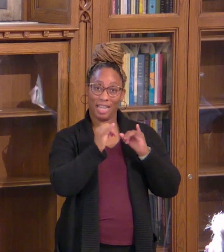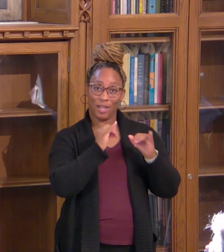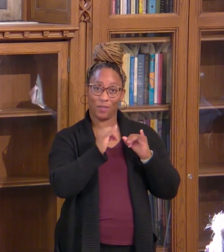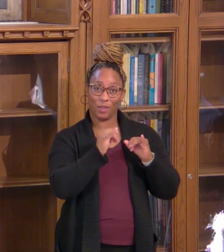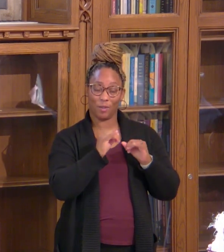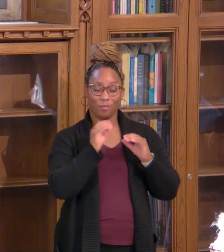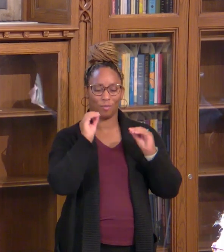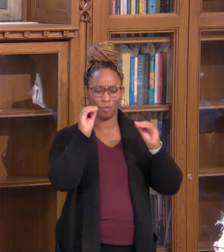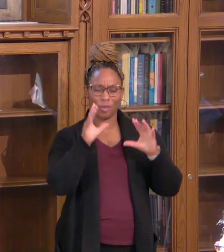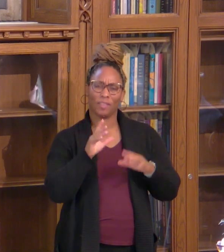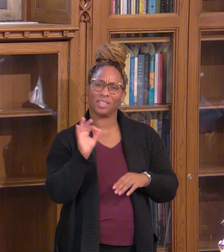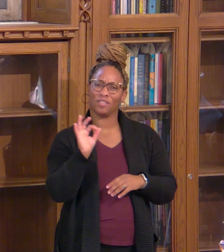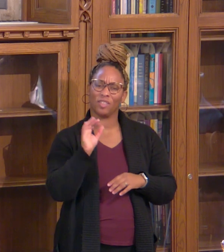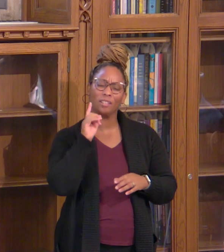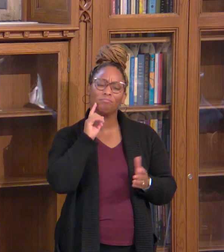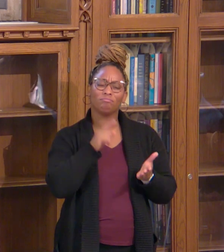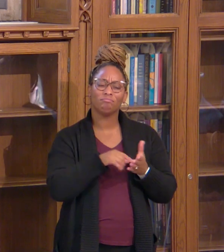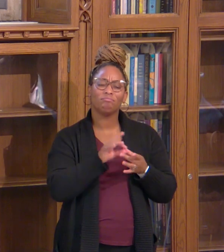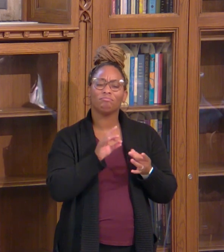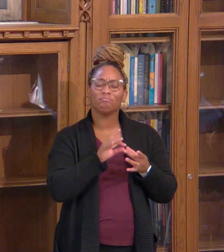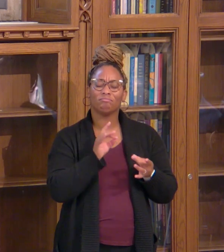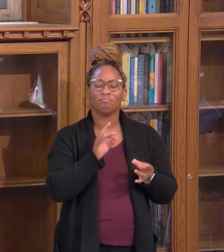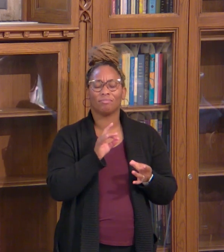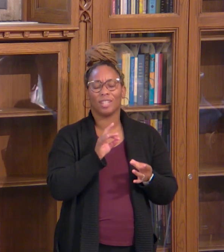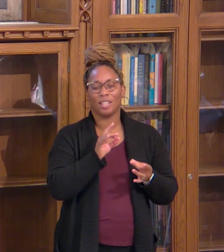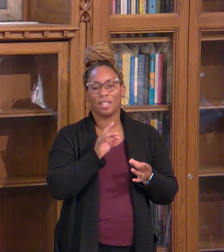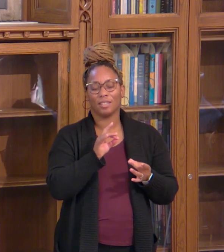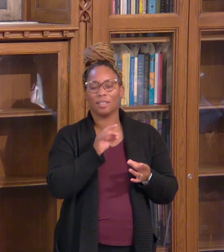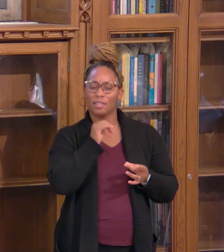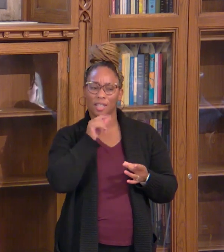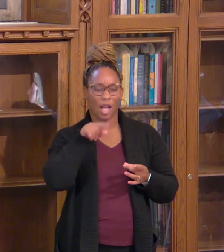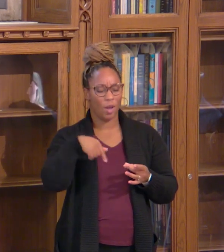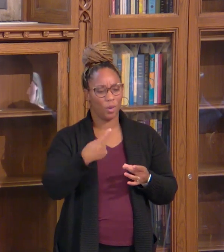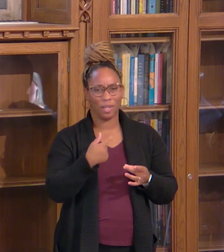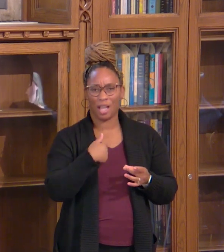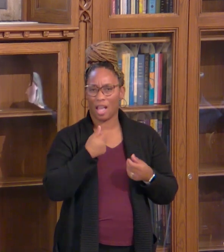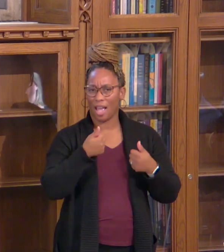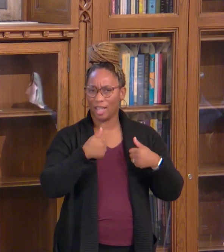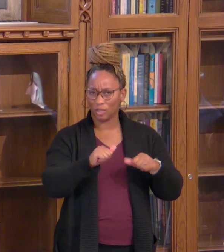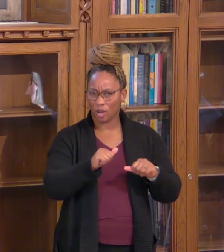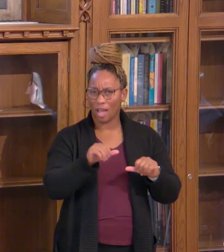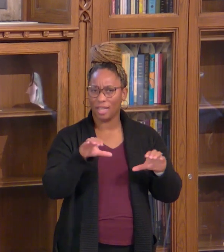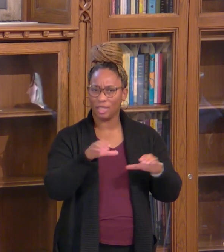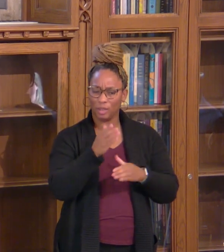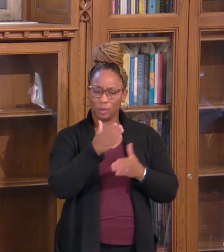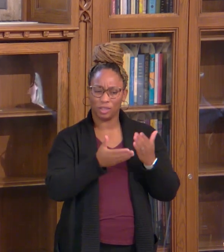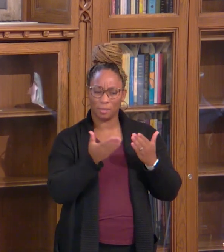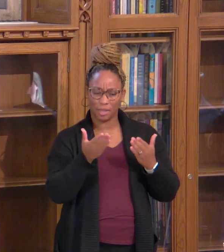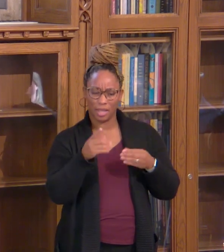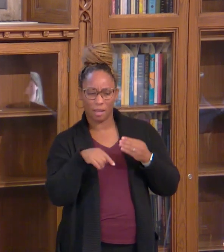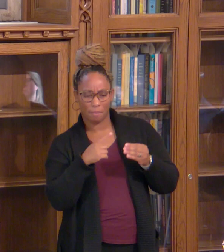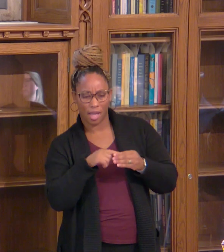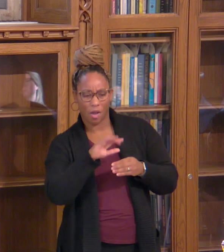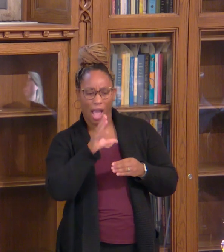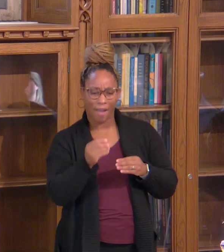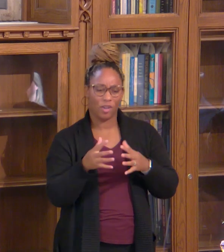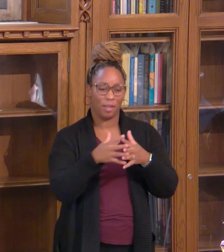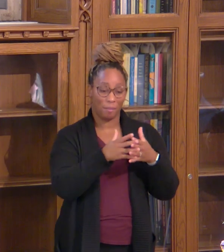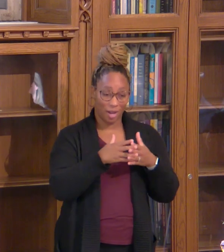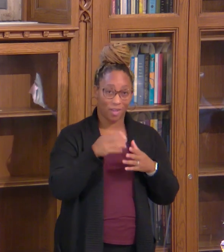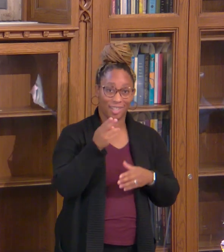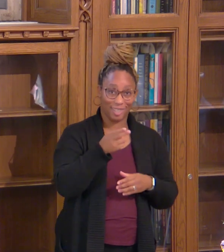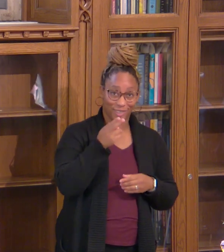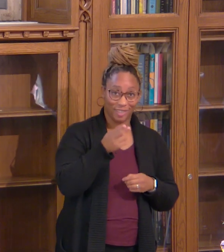Professor Franklin noted I not only tried to do something about African-American